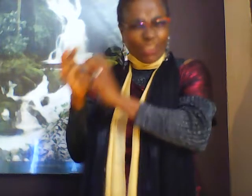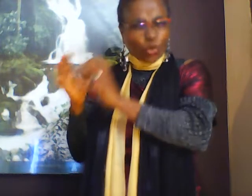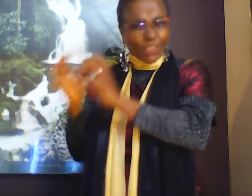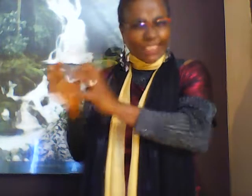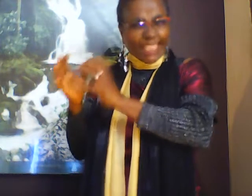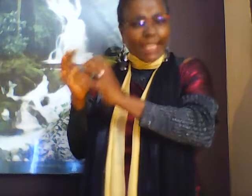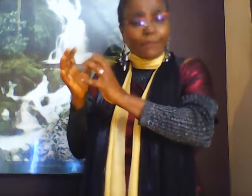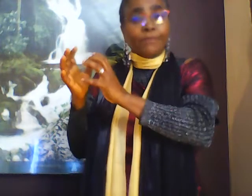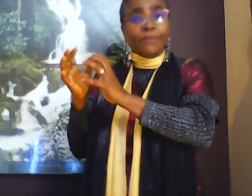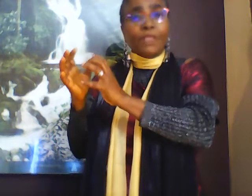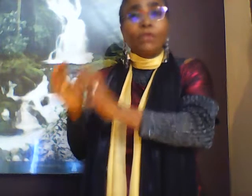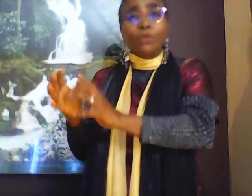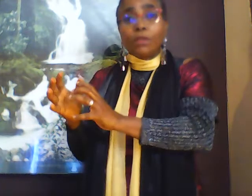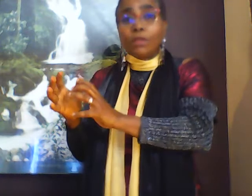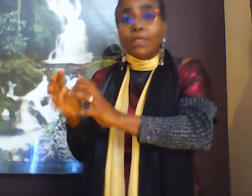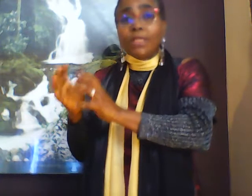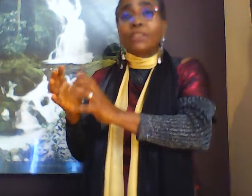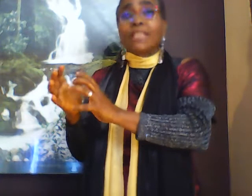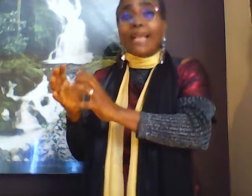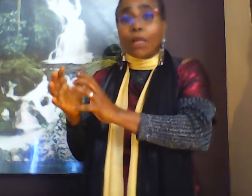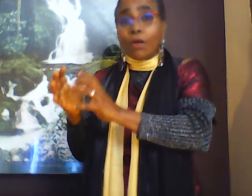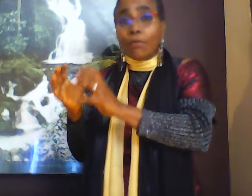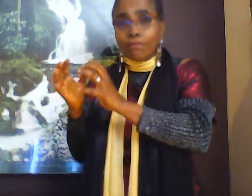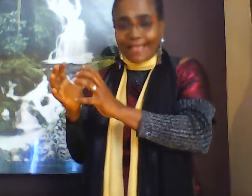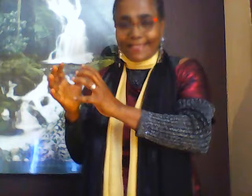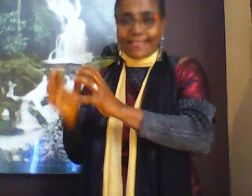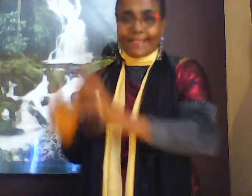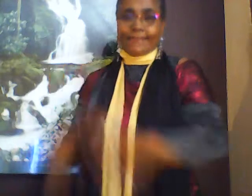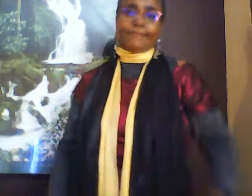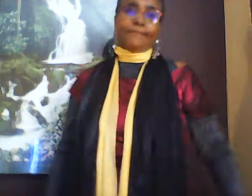too sticky. It looks like a mess.